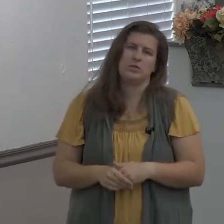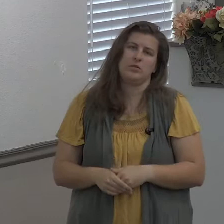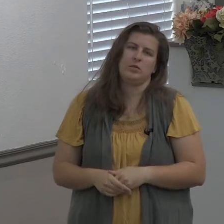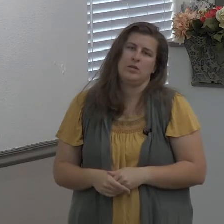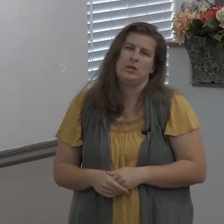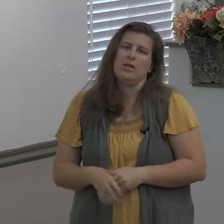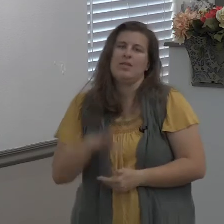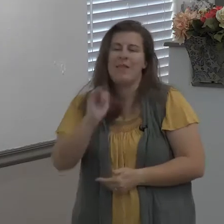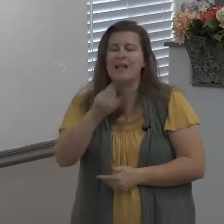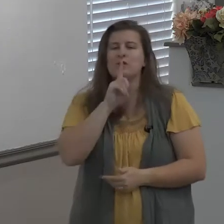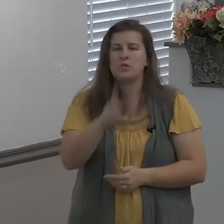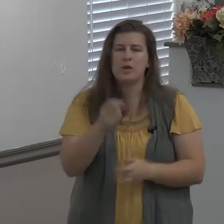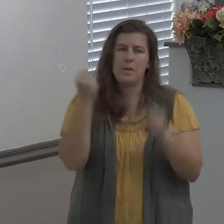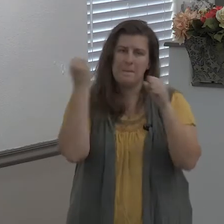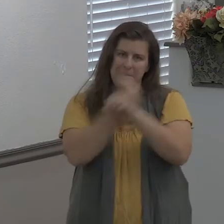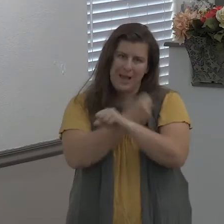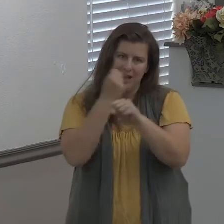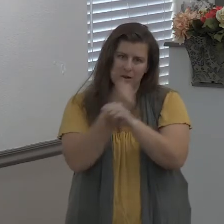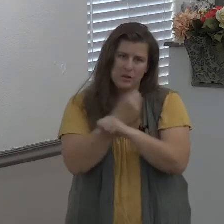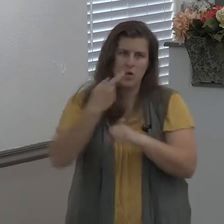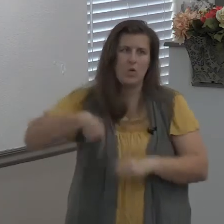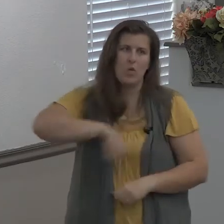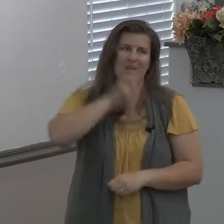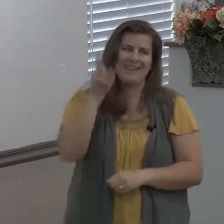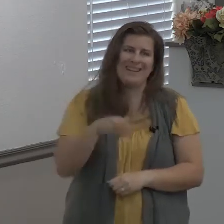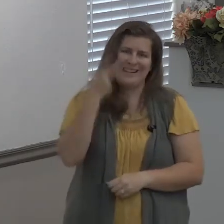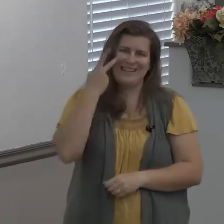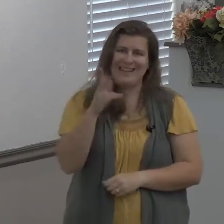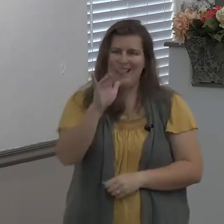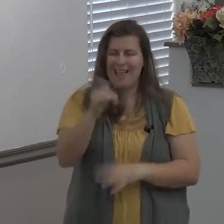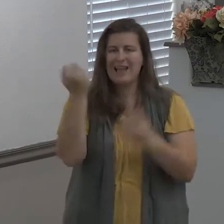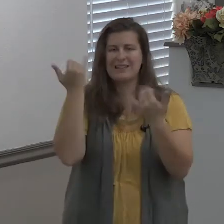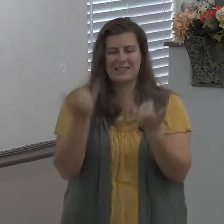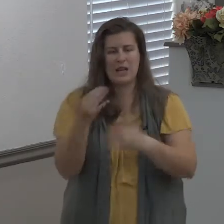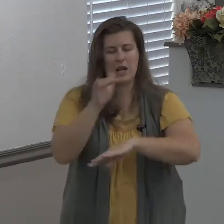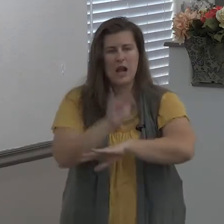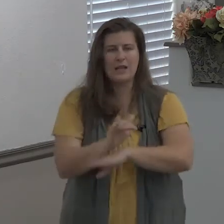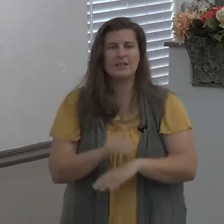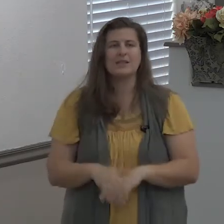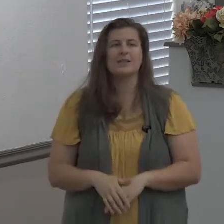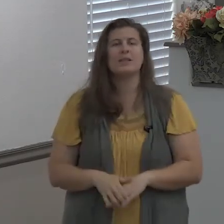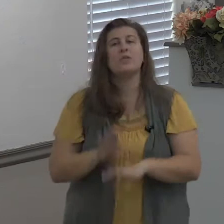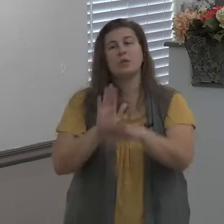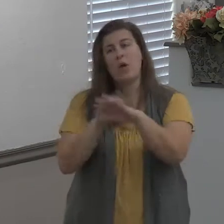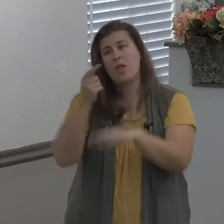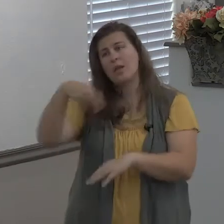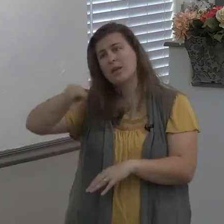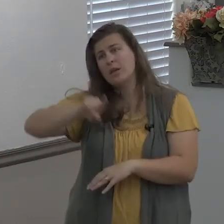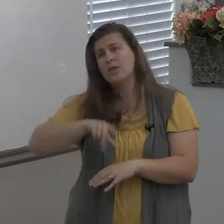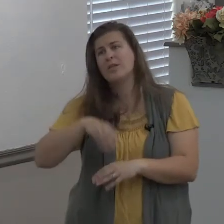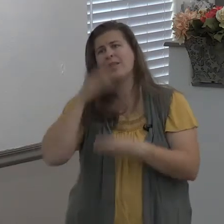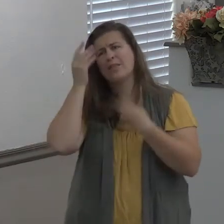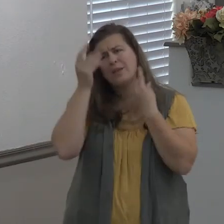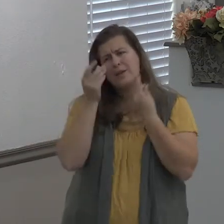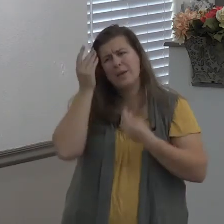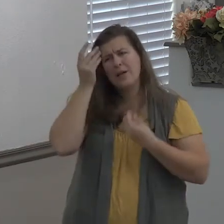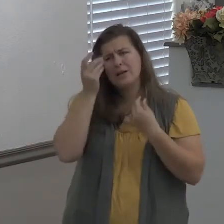They're under the control and the power of the devil, where the real battle is. And you and I need to recognize and see that